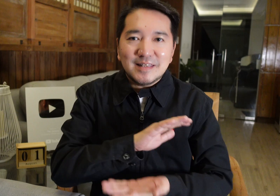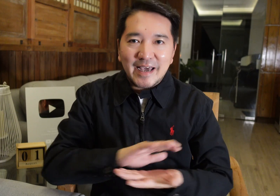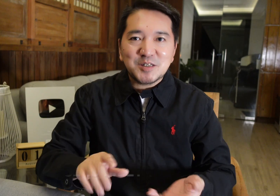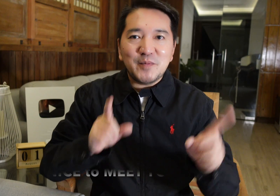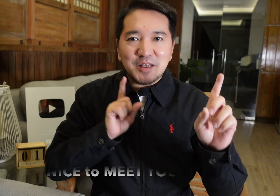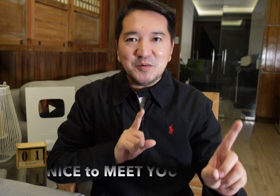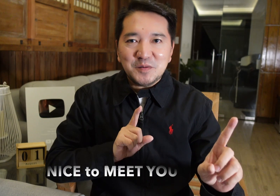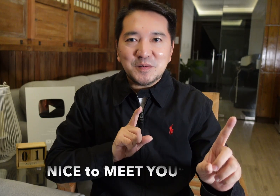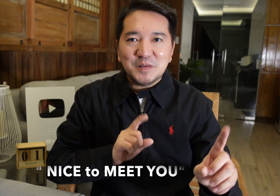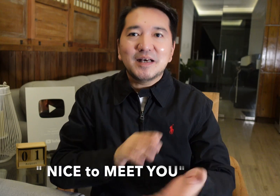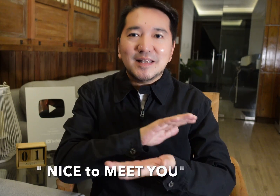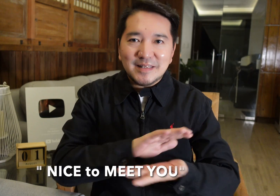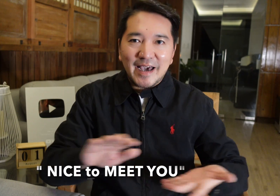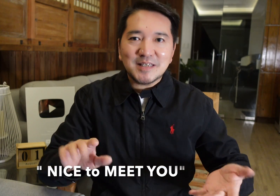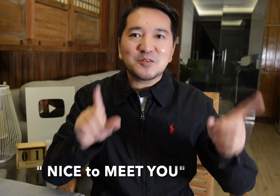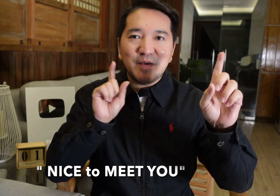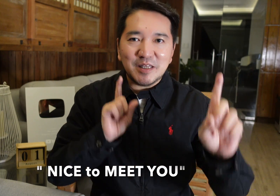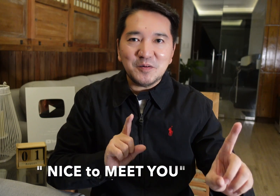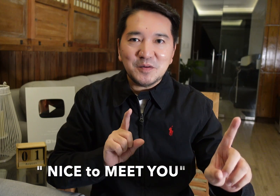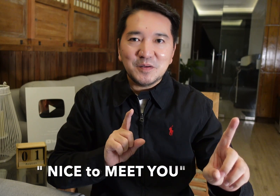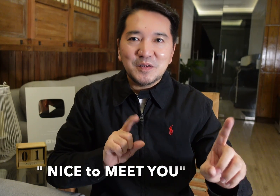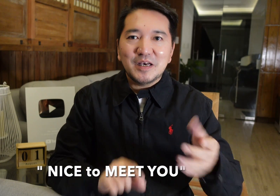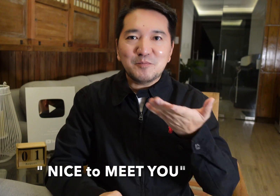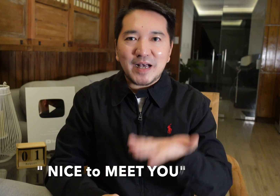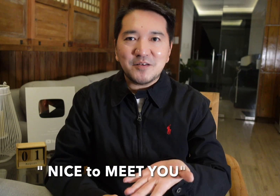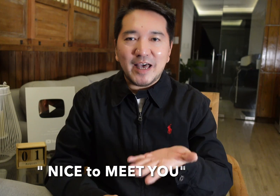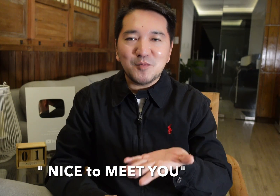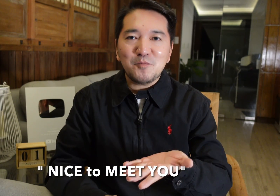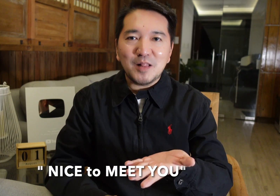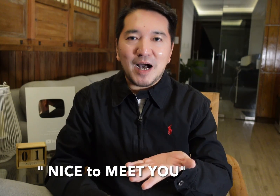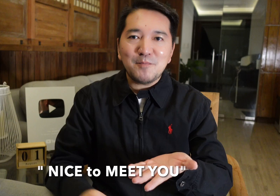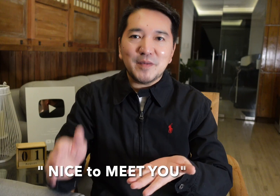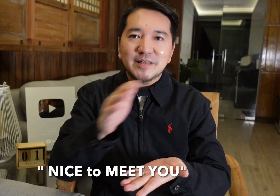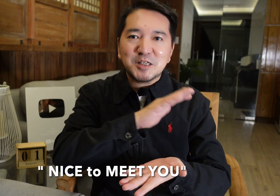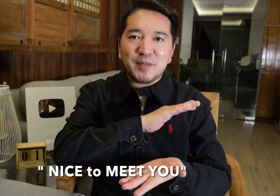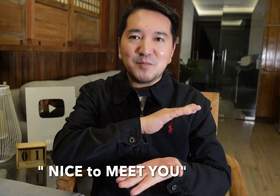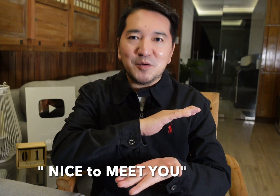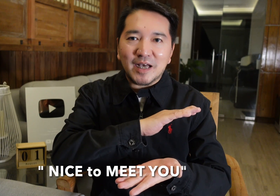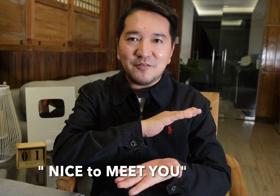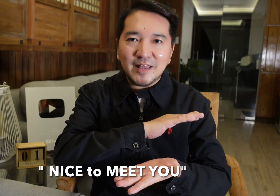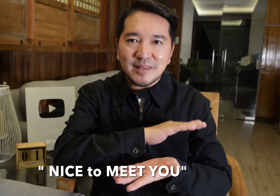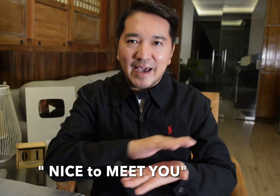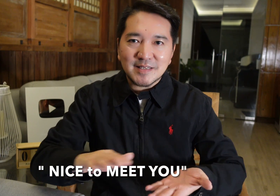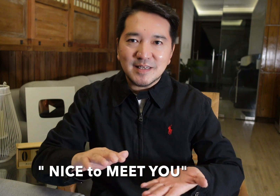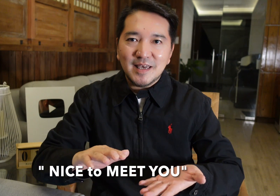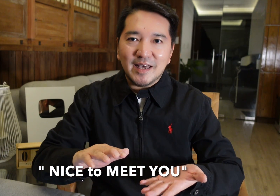nice to meet you. Nice to meet you. Yung passive hand mo, palm up, and then spread mo yung active hand. Nice. And then